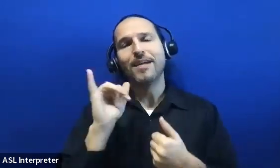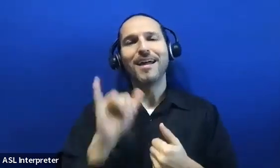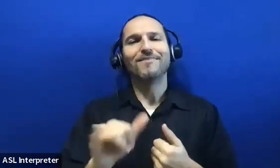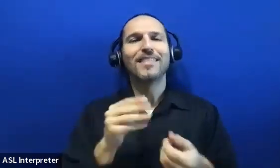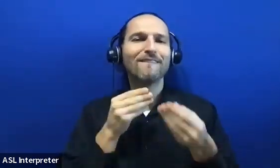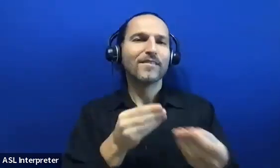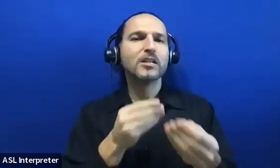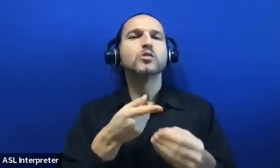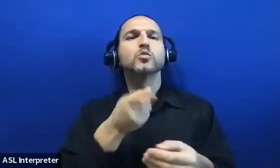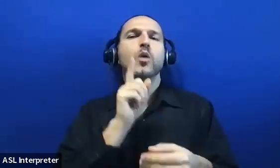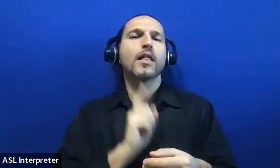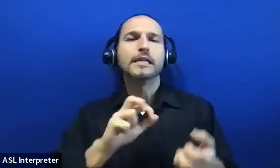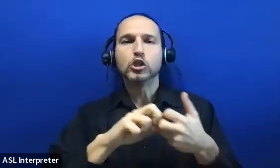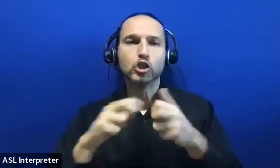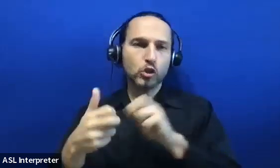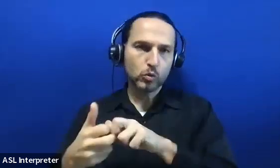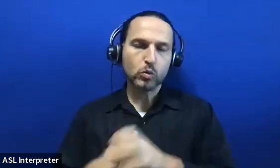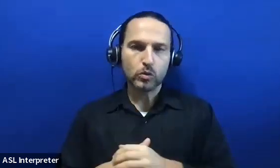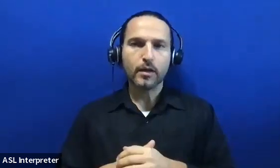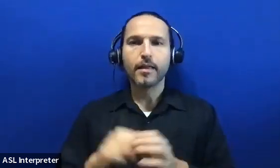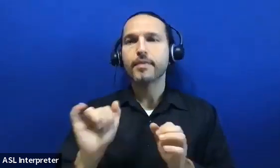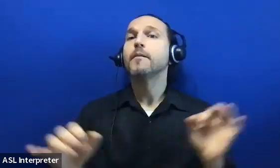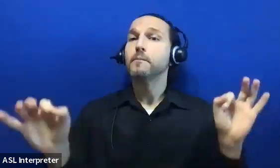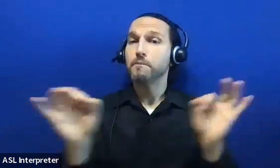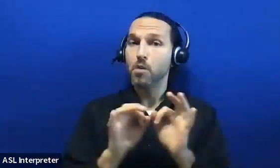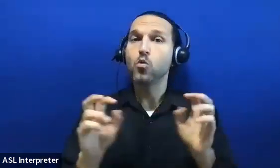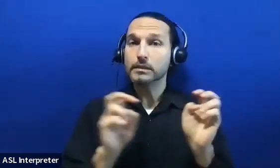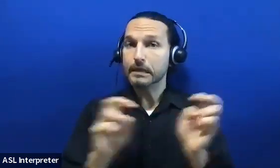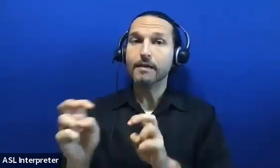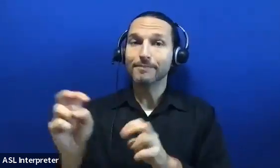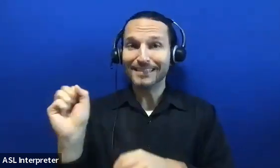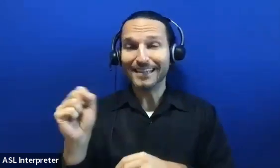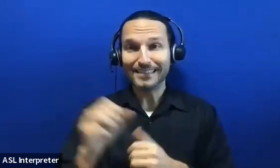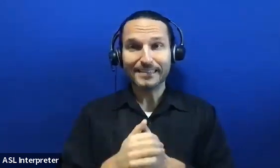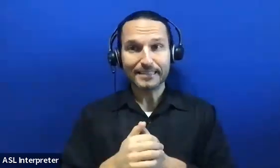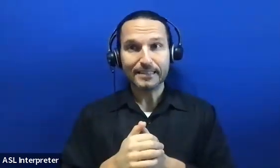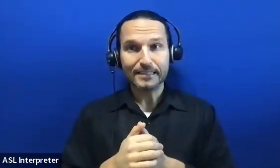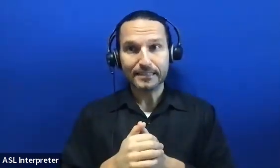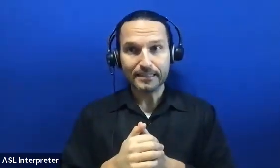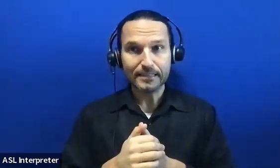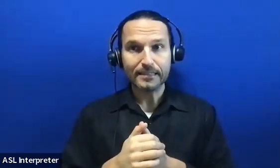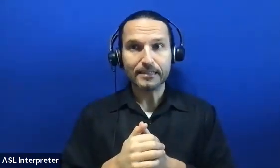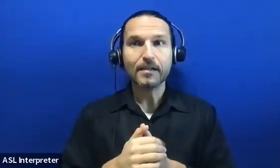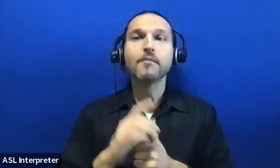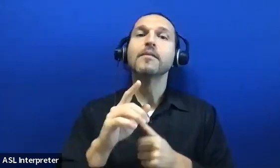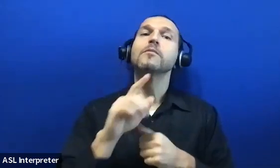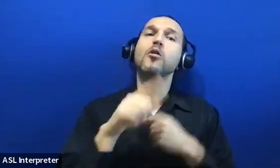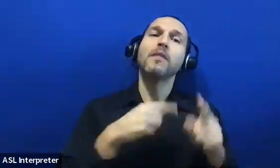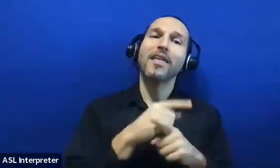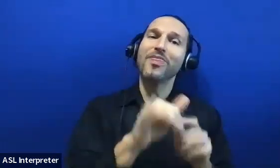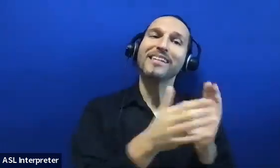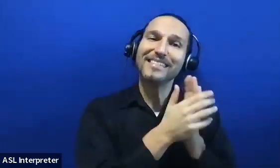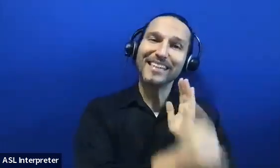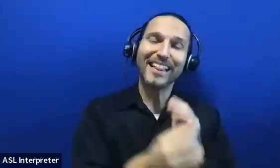and swallowing issues. So this is a very important topic because it's not just about the skill of eating,